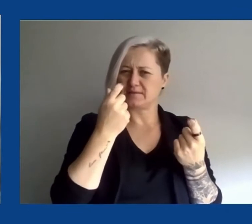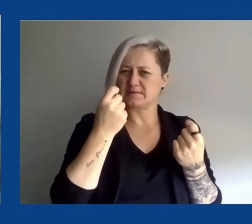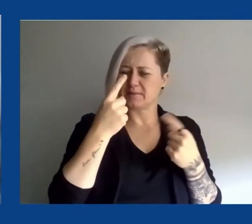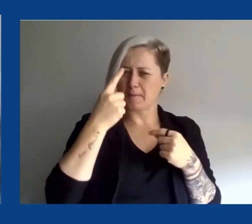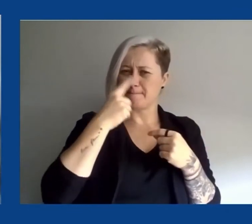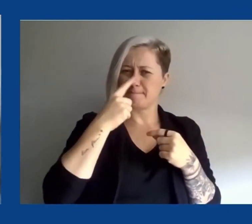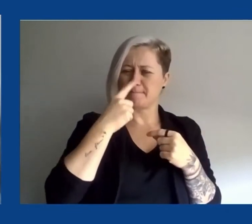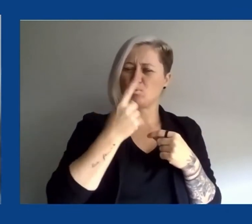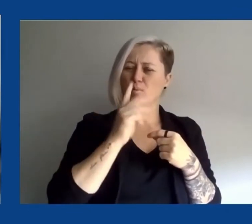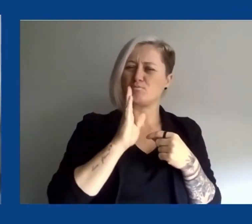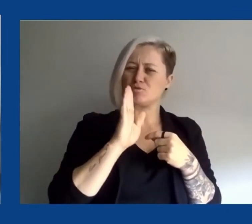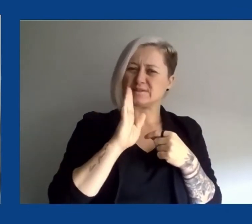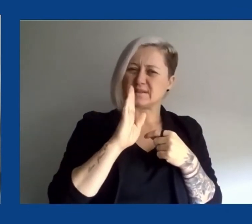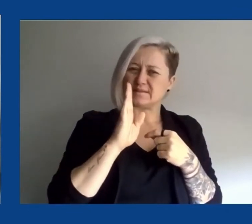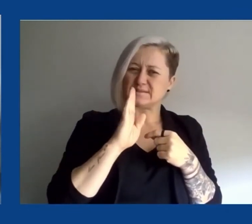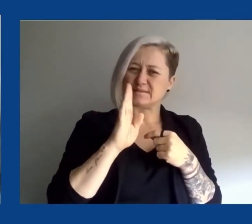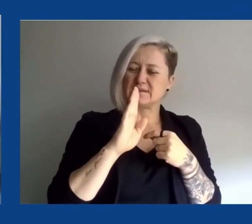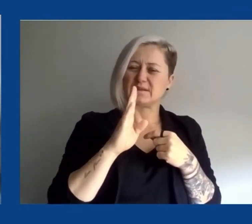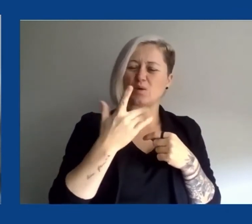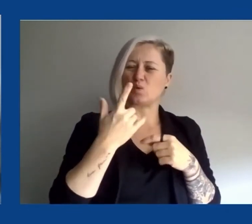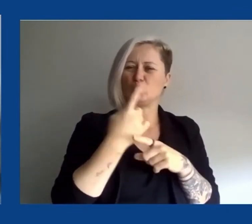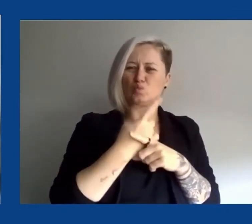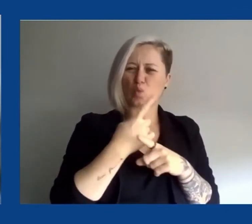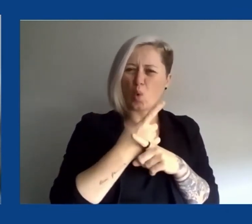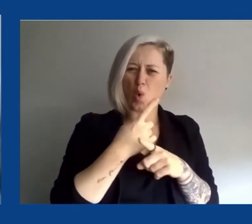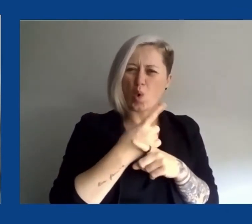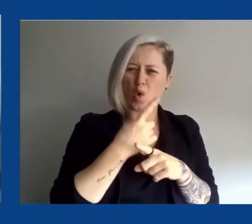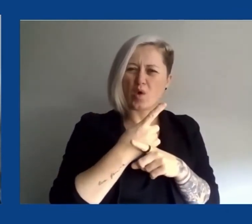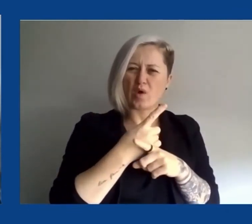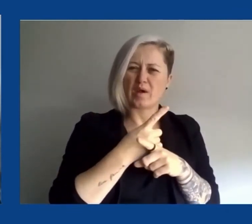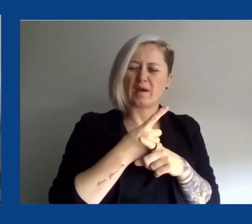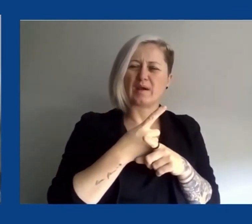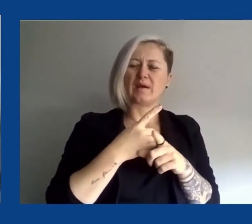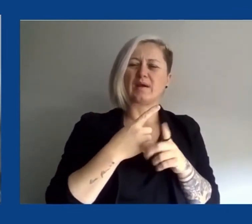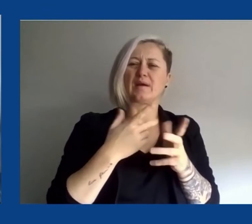presenting papers or talking about